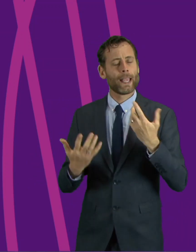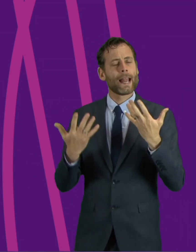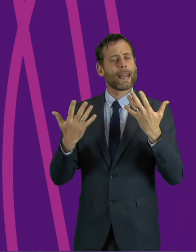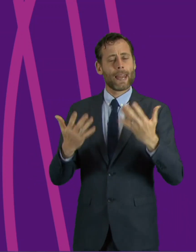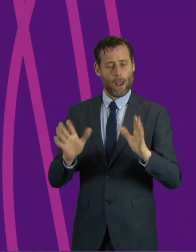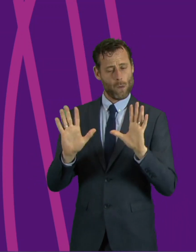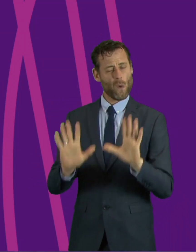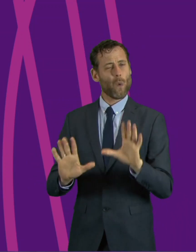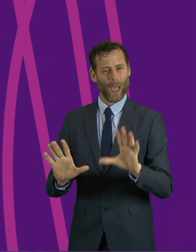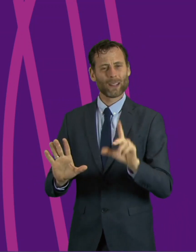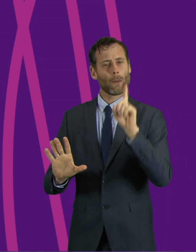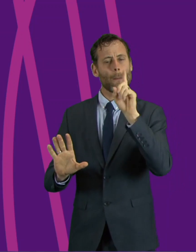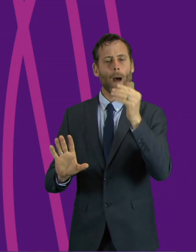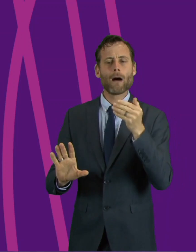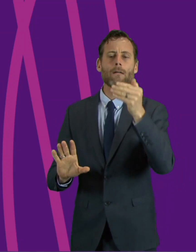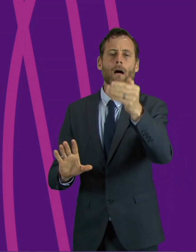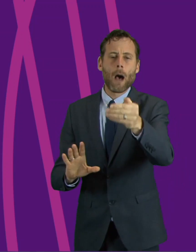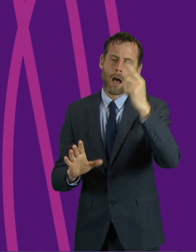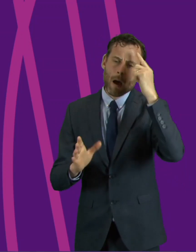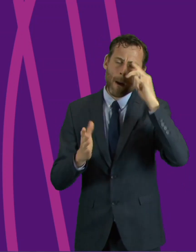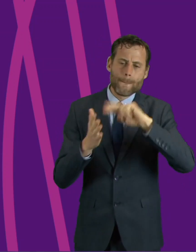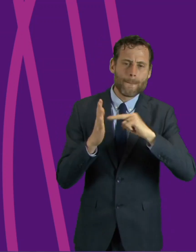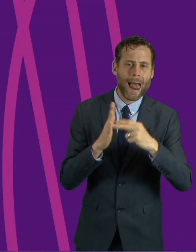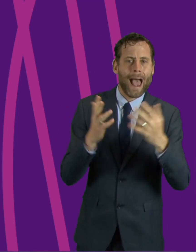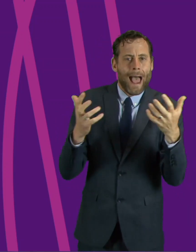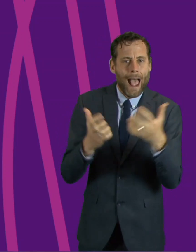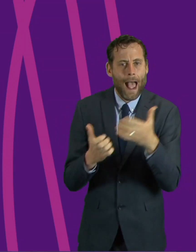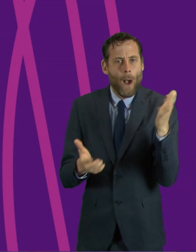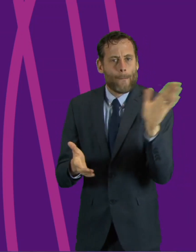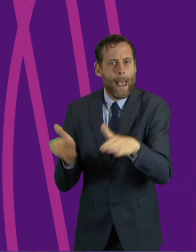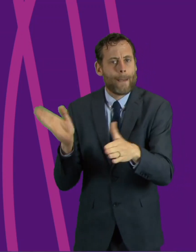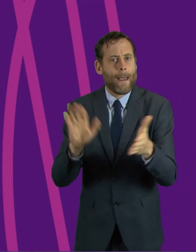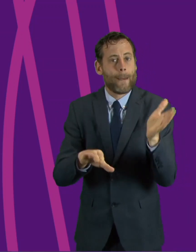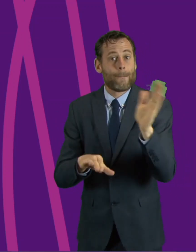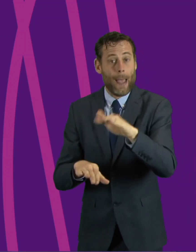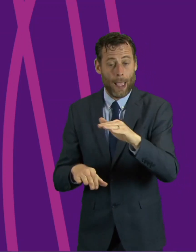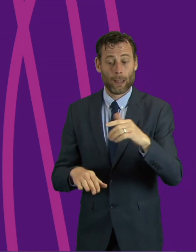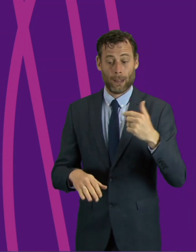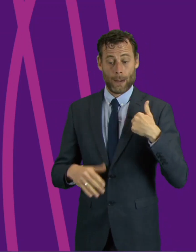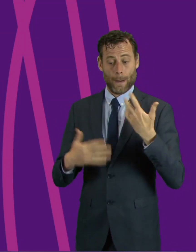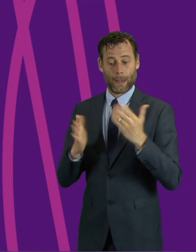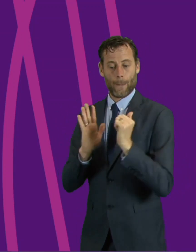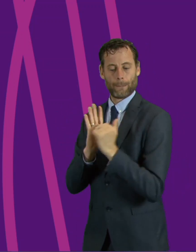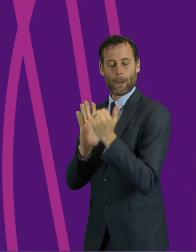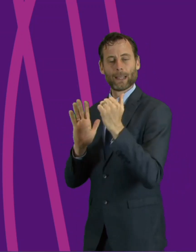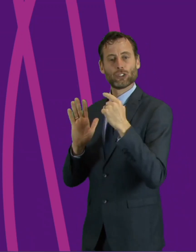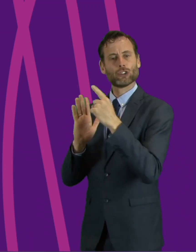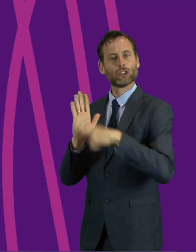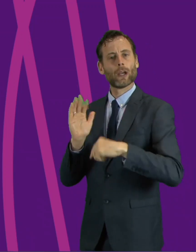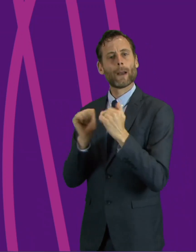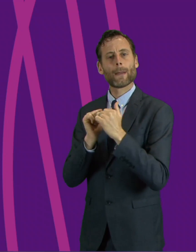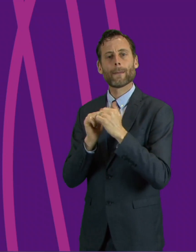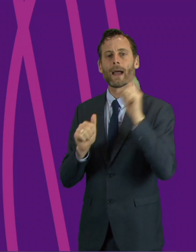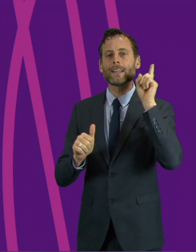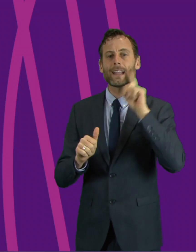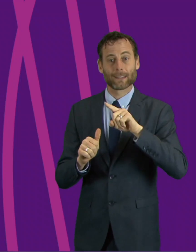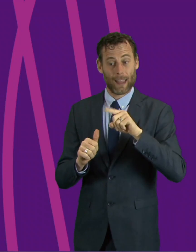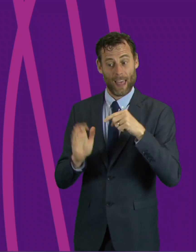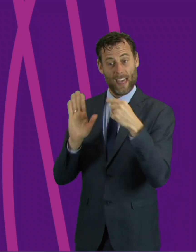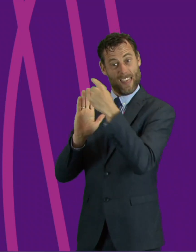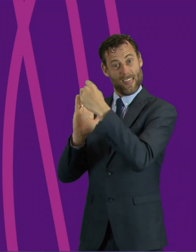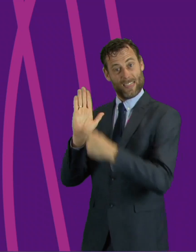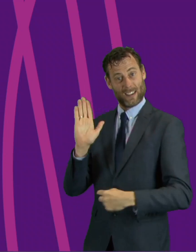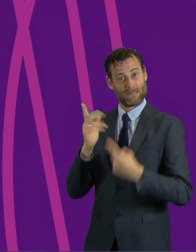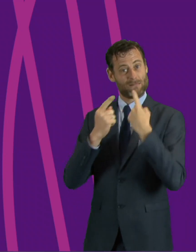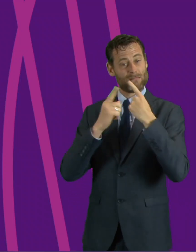can gradually do so as soon as possible, and more detail on that is set out in the paper published yesterday. However, Presiding Officer, for the moment,